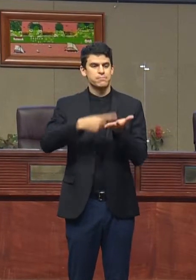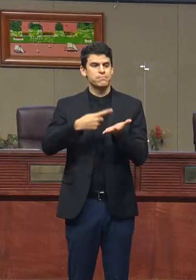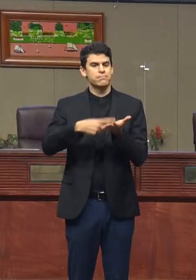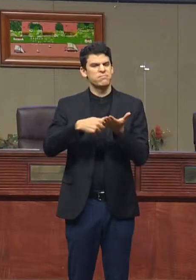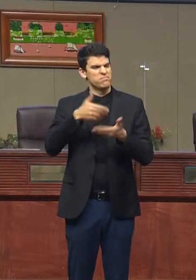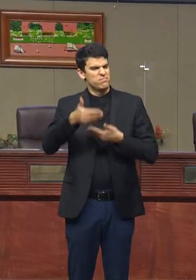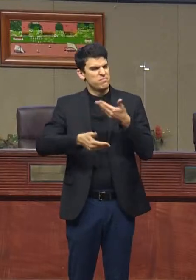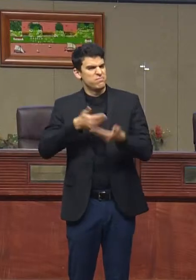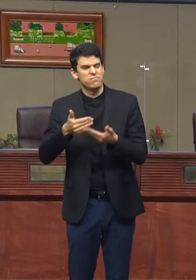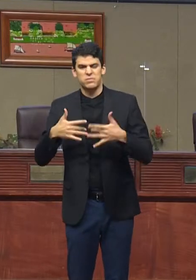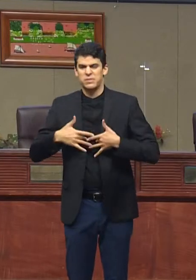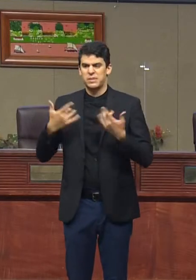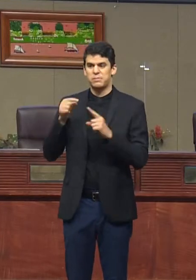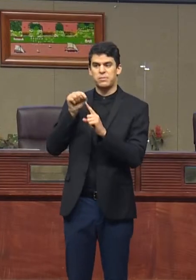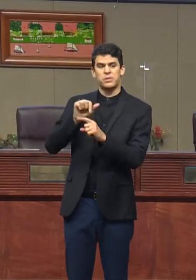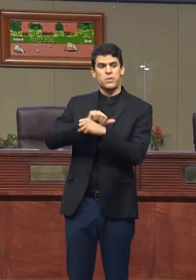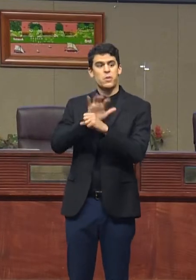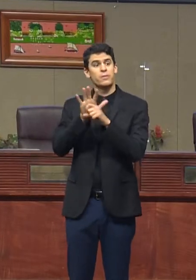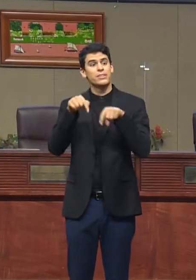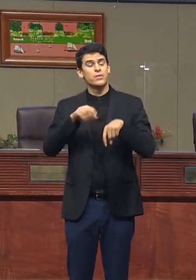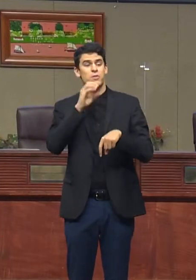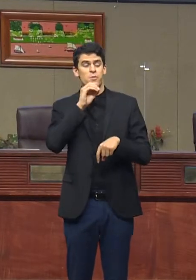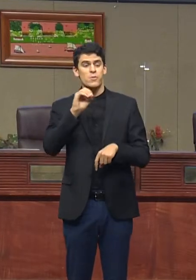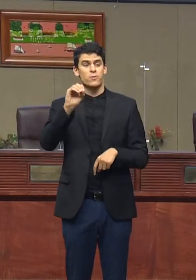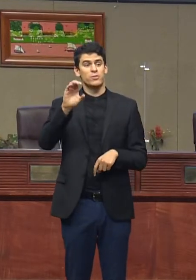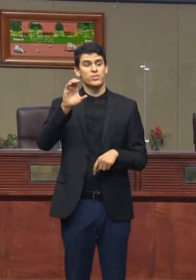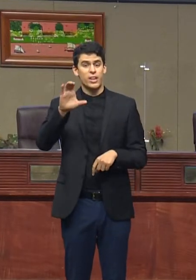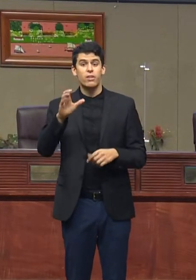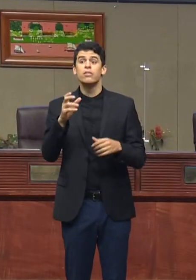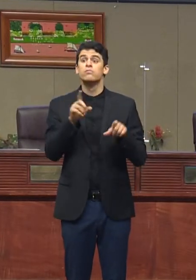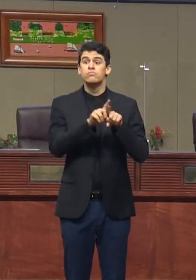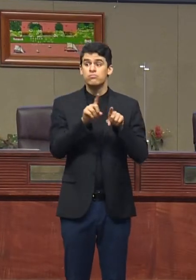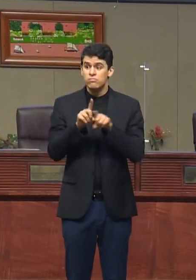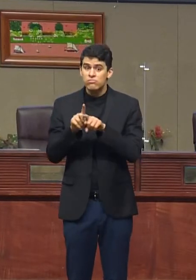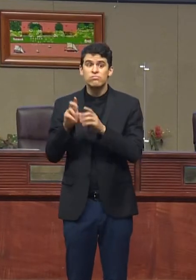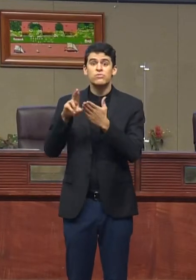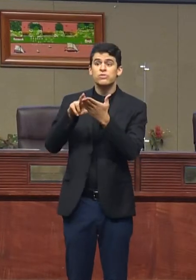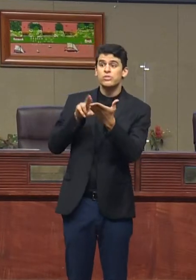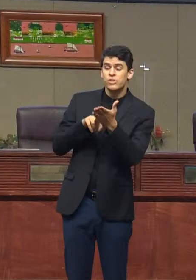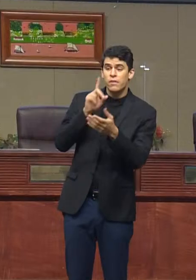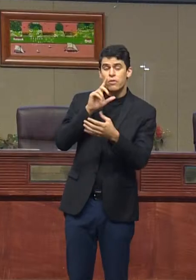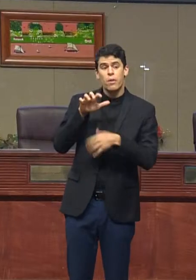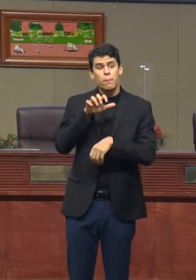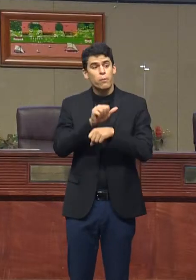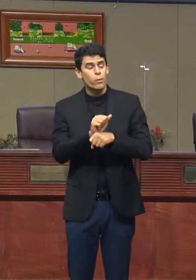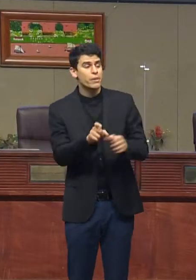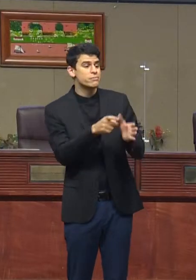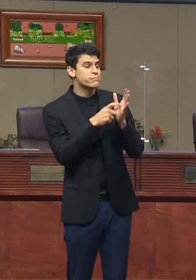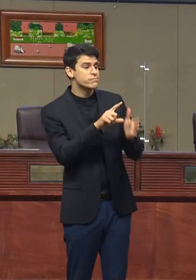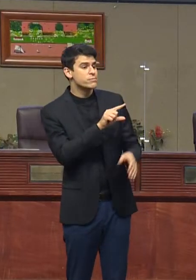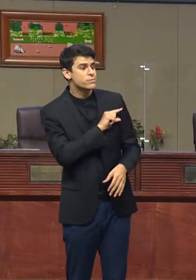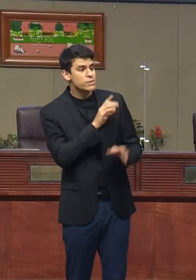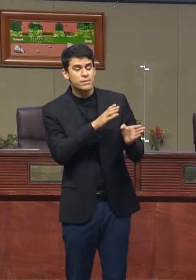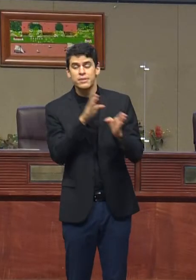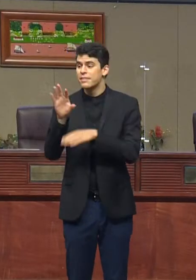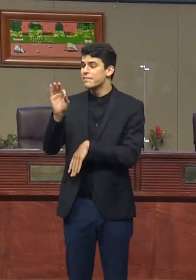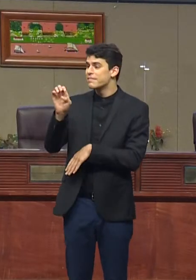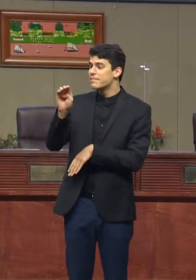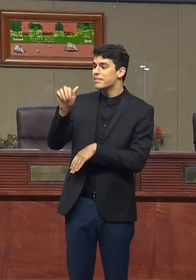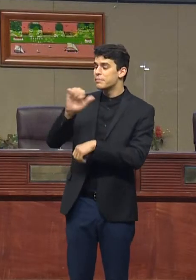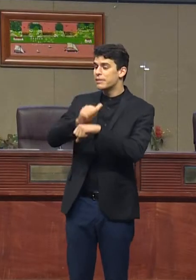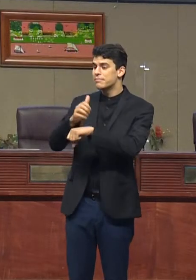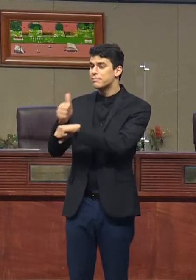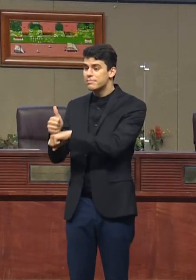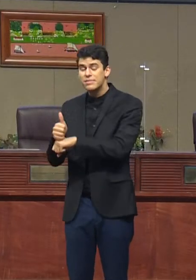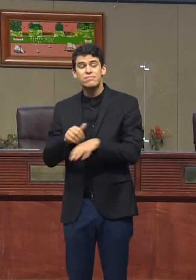vaccinations here in Orange County, including information on registering for appointments, necessary qualifications, FEMA sites, details on